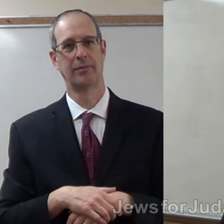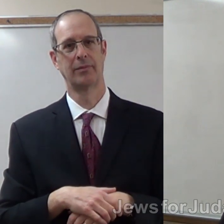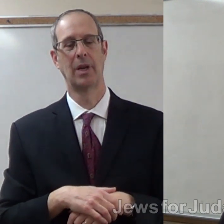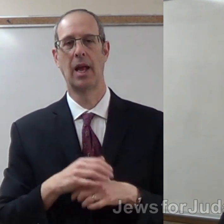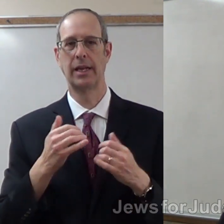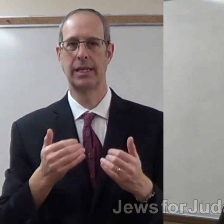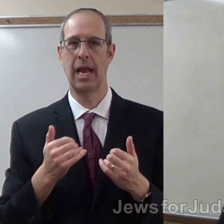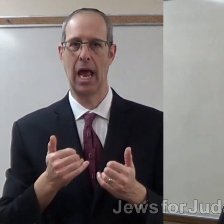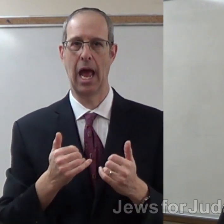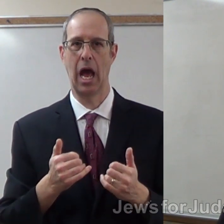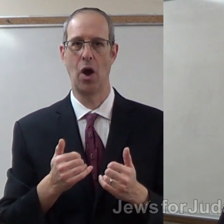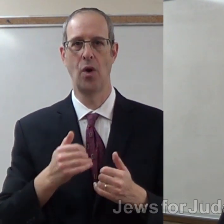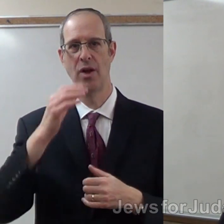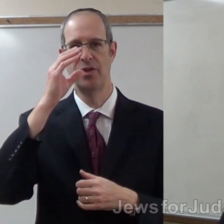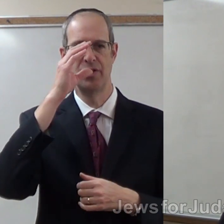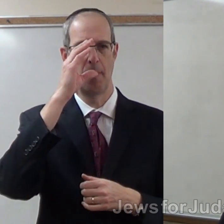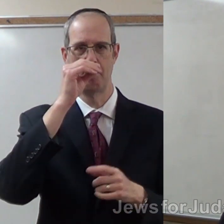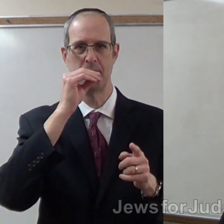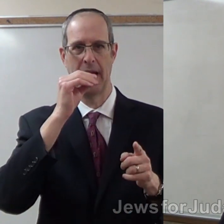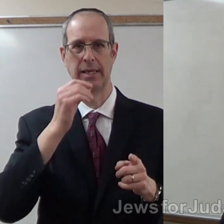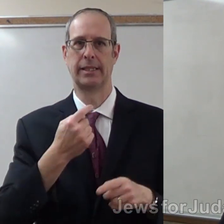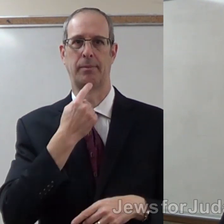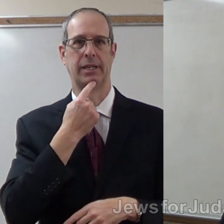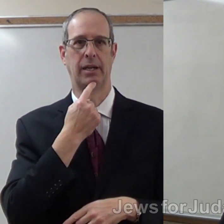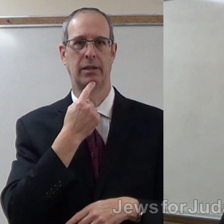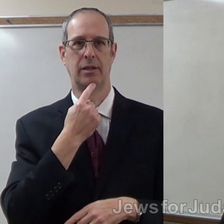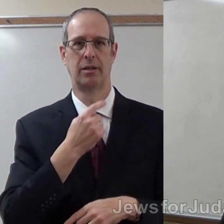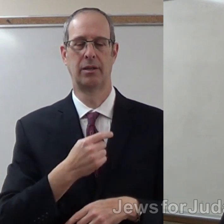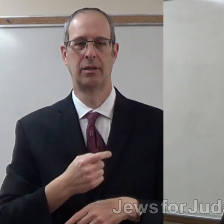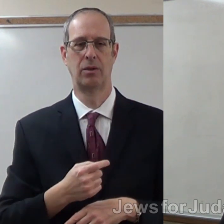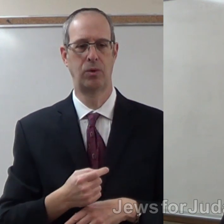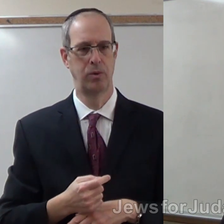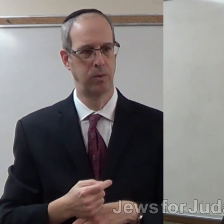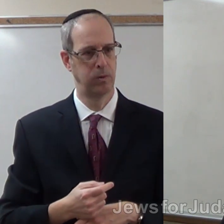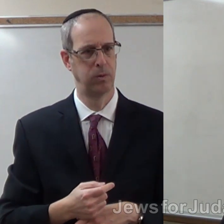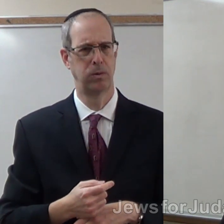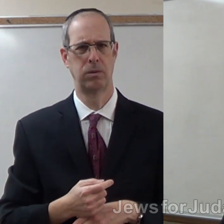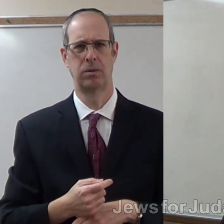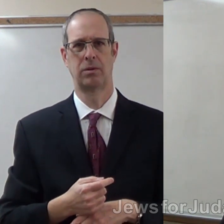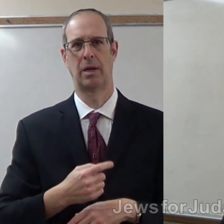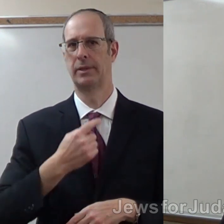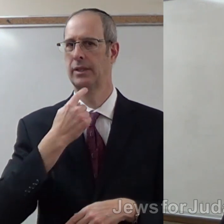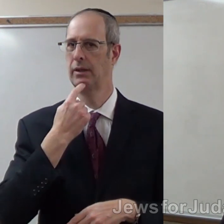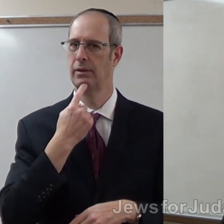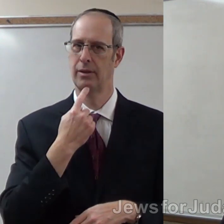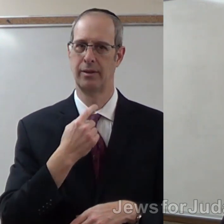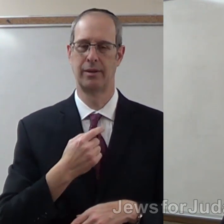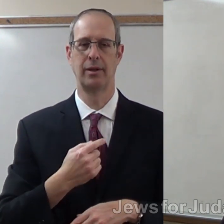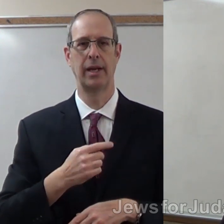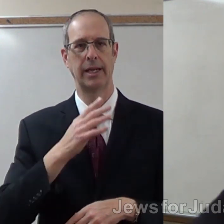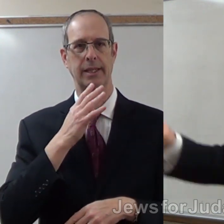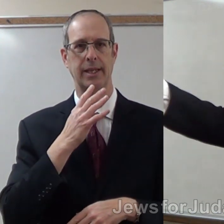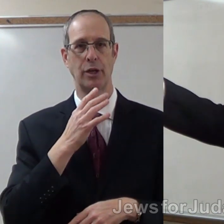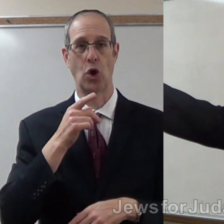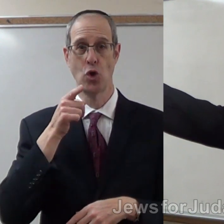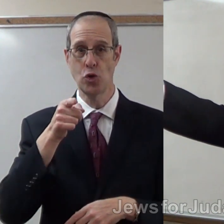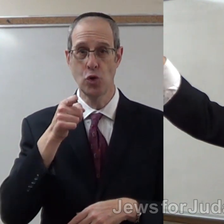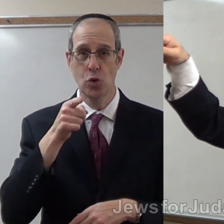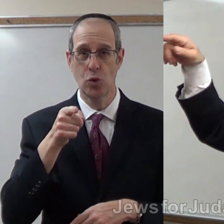And now this man gets very upset. This man gets very upset and says,